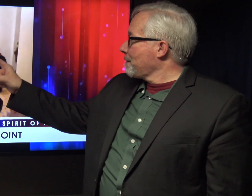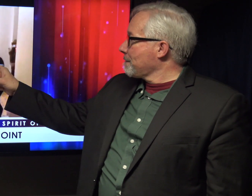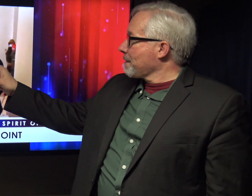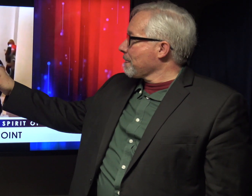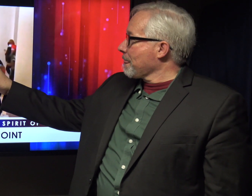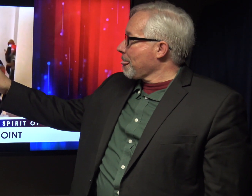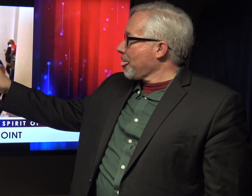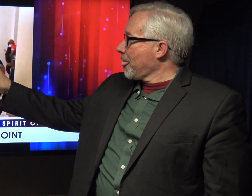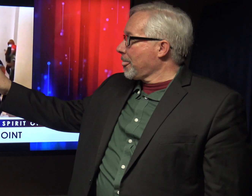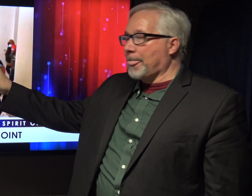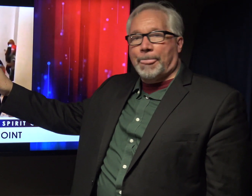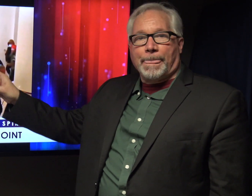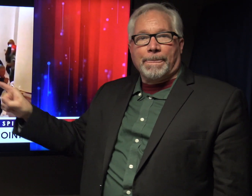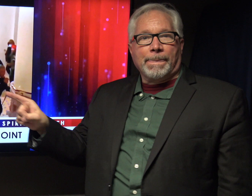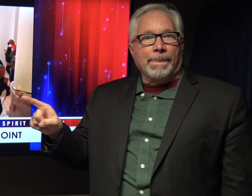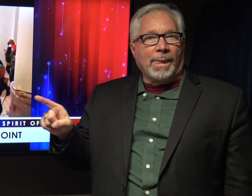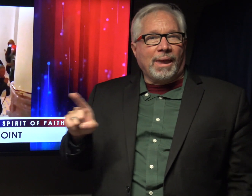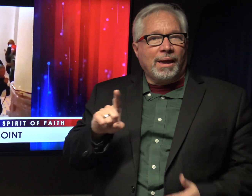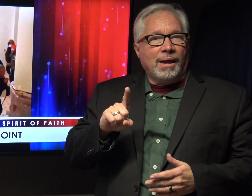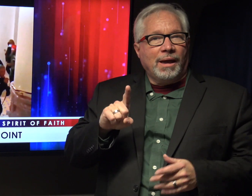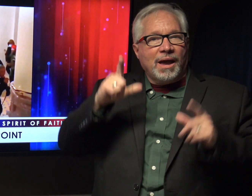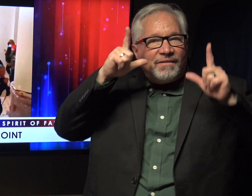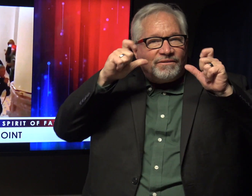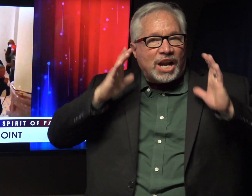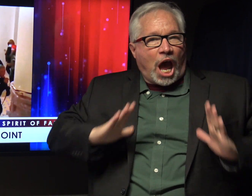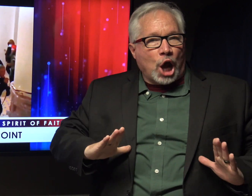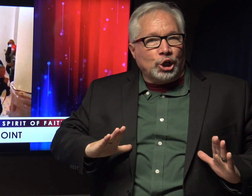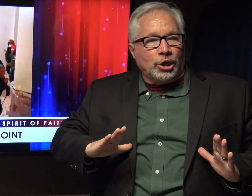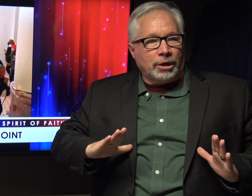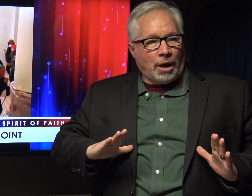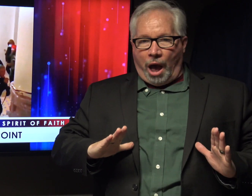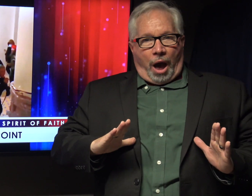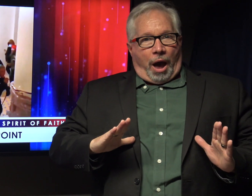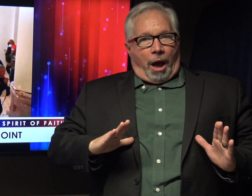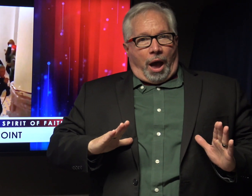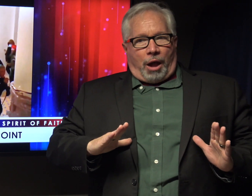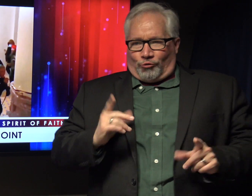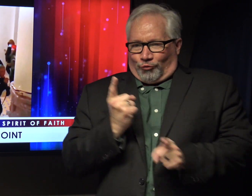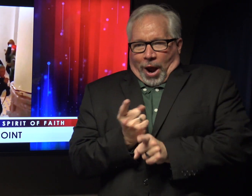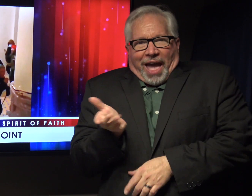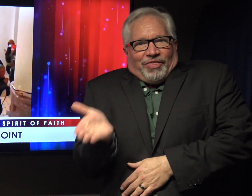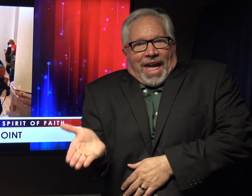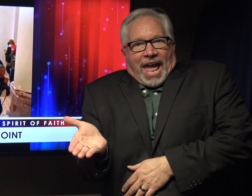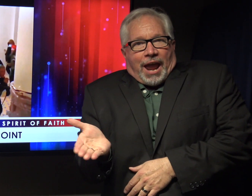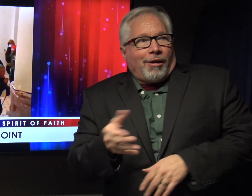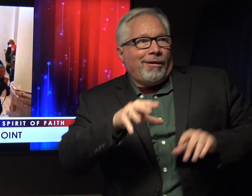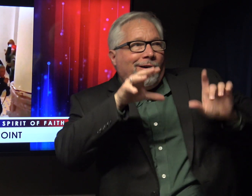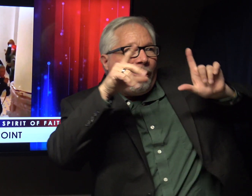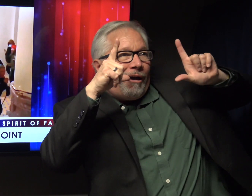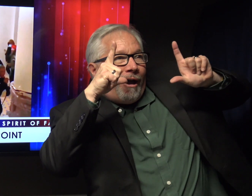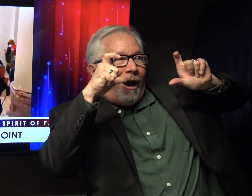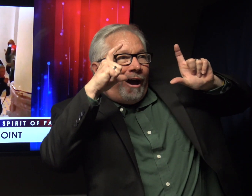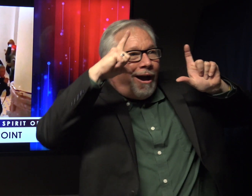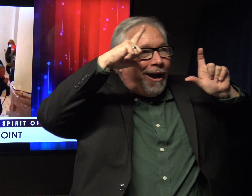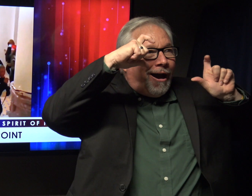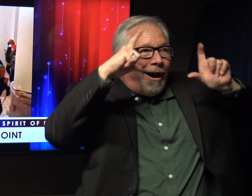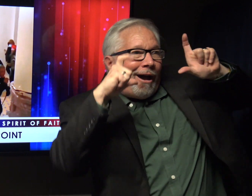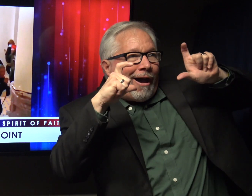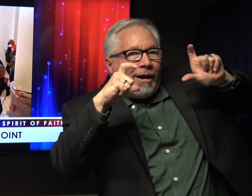there it is, stop. A photographer is conveniently poised to catch all the action. That's amazing. A protester